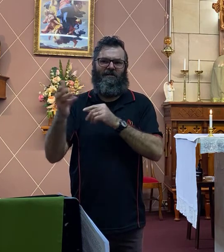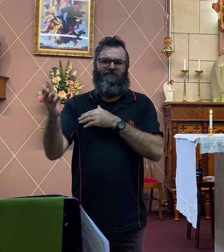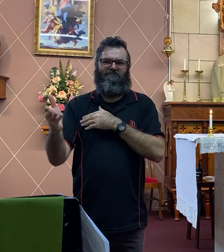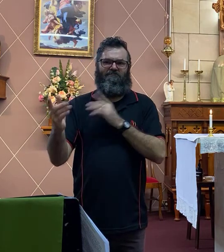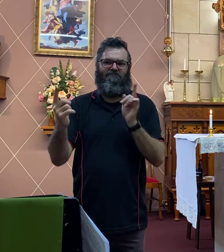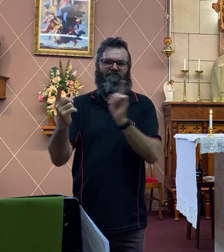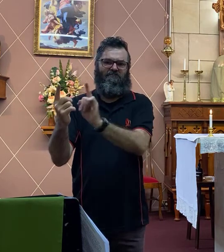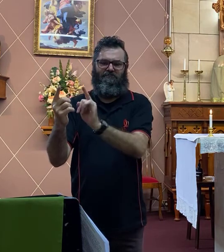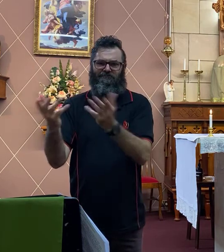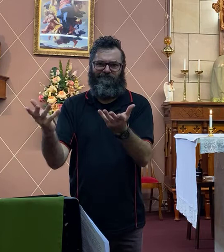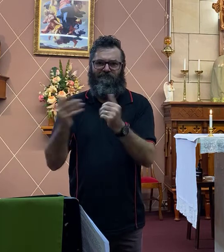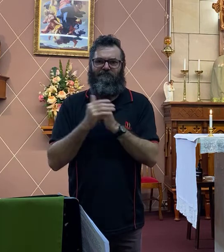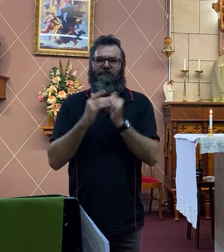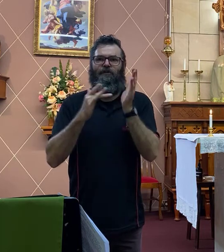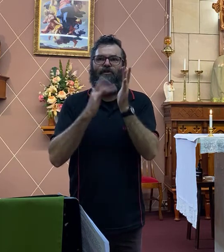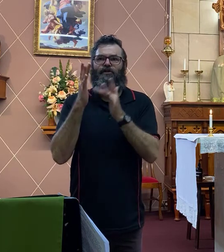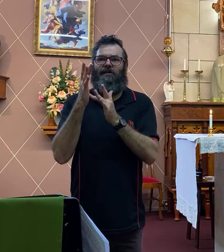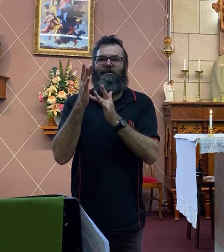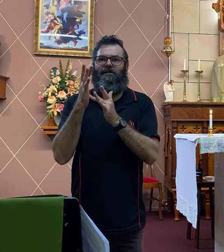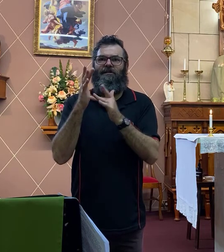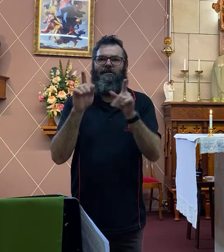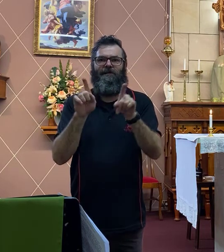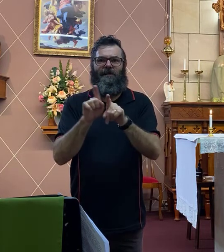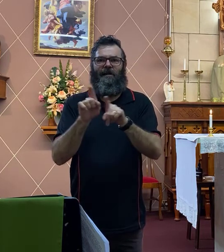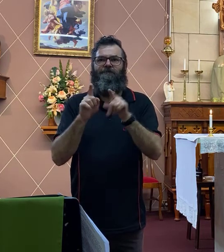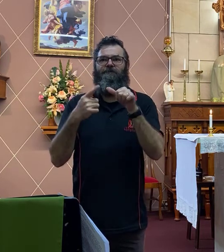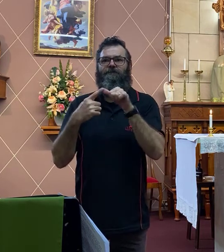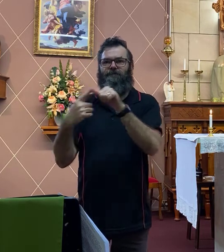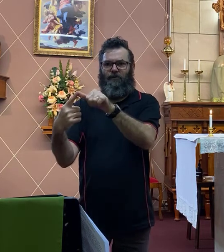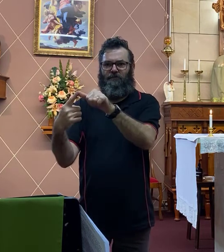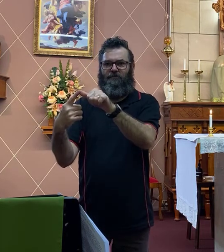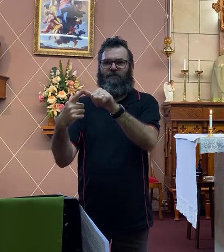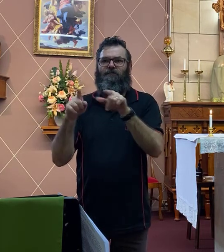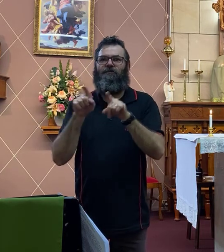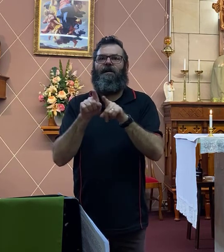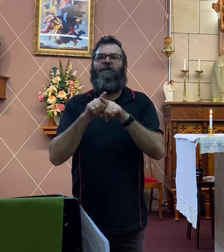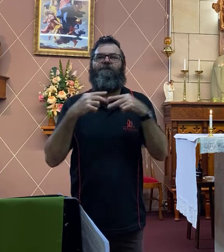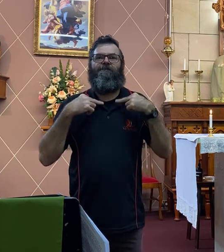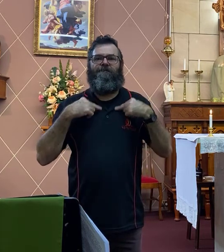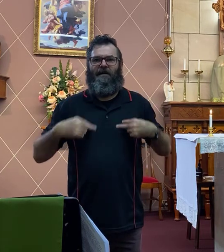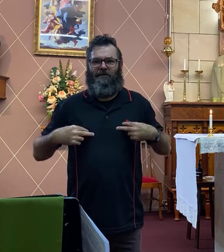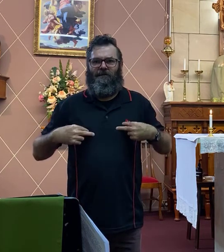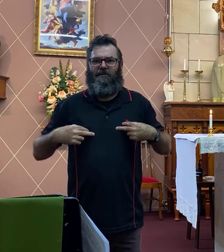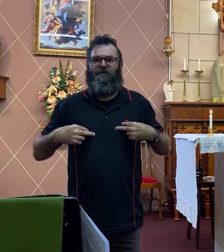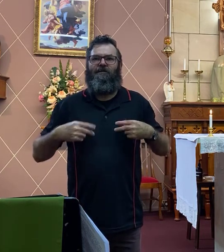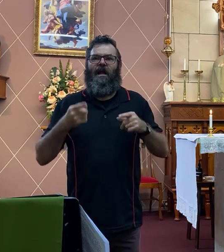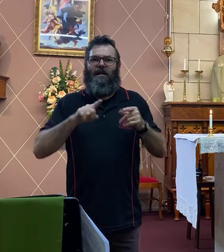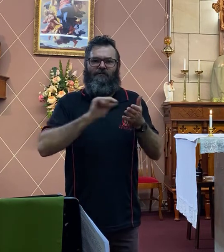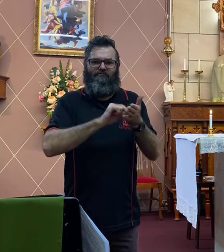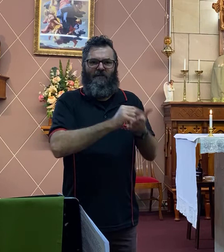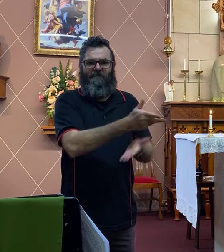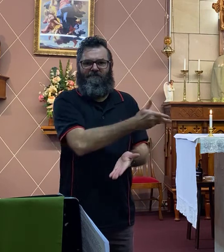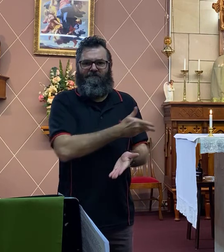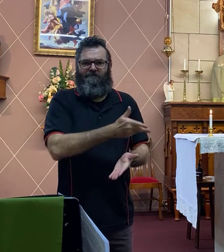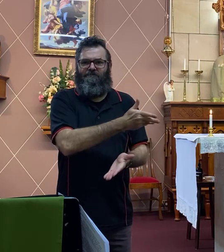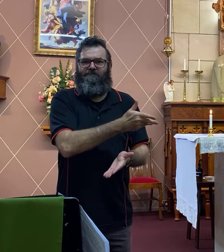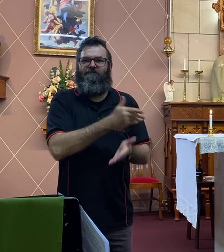Jesus responded like the Pharisees and scribes. First, he did not answer and walked